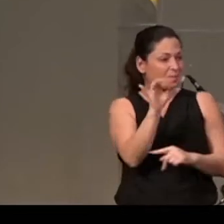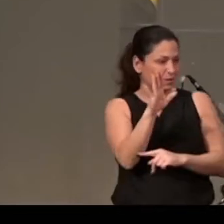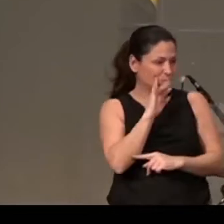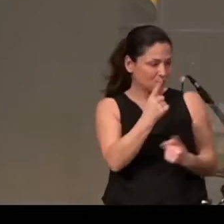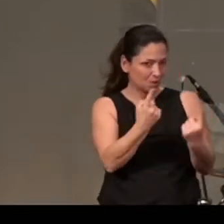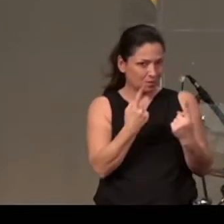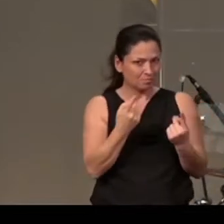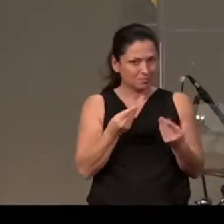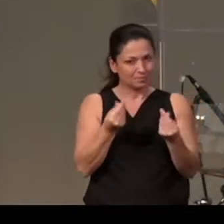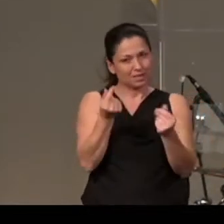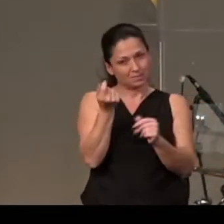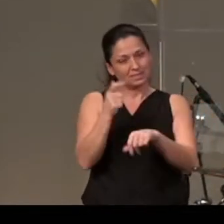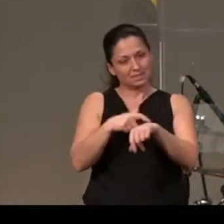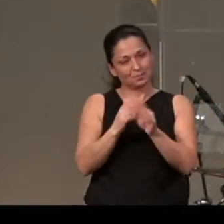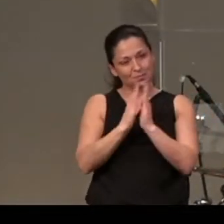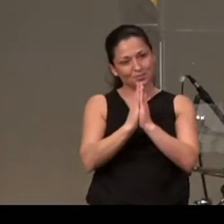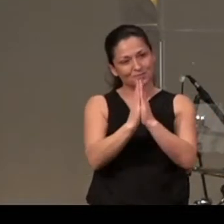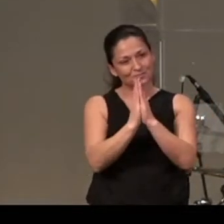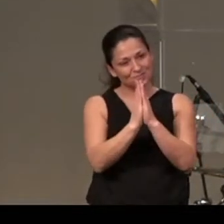let's spend a little bit of time in prayer.